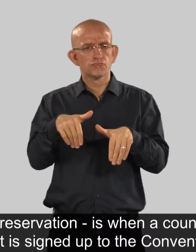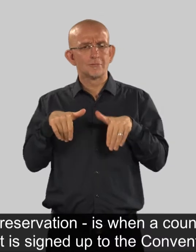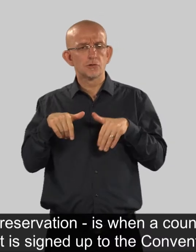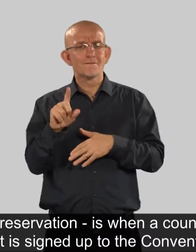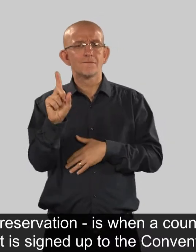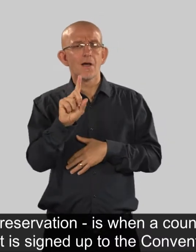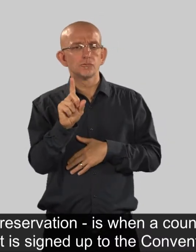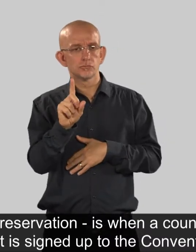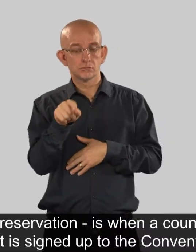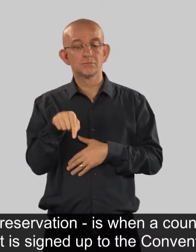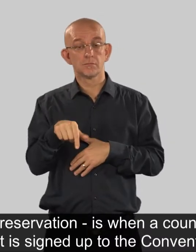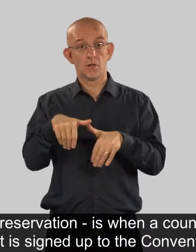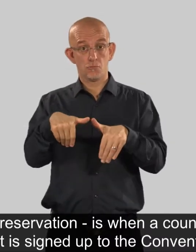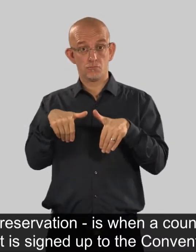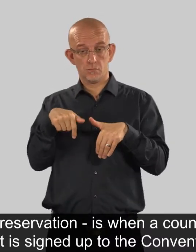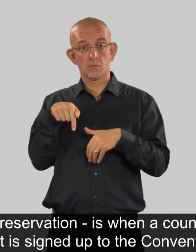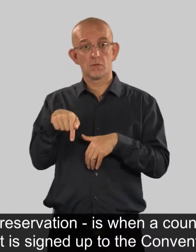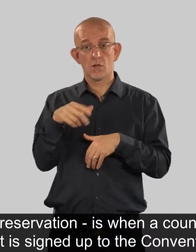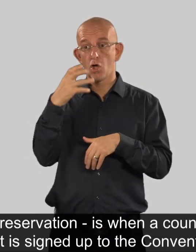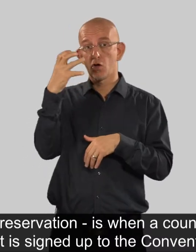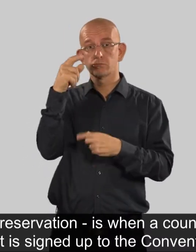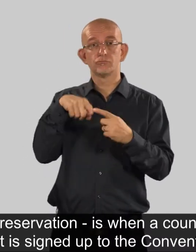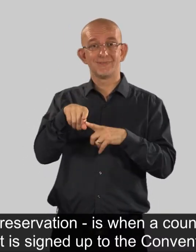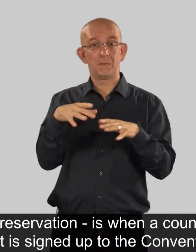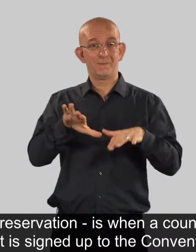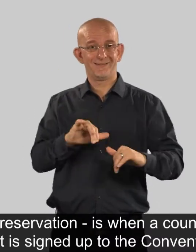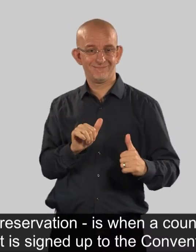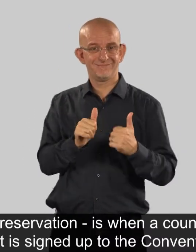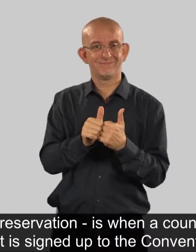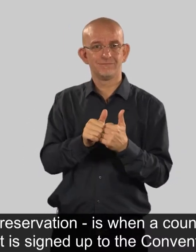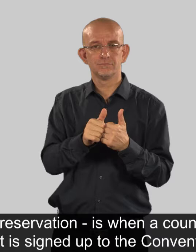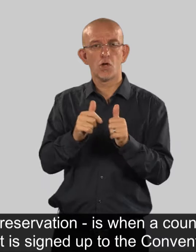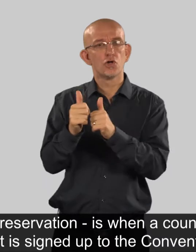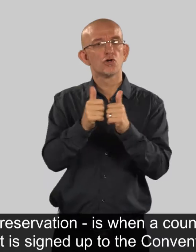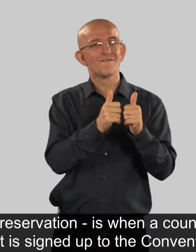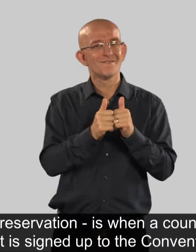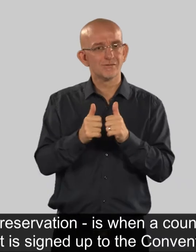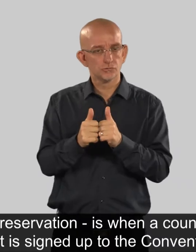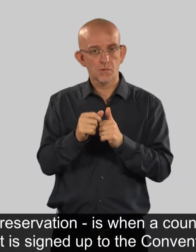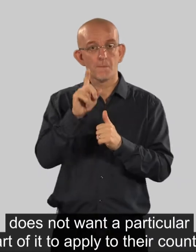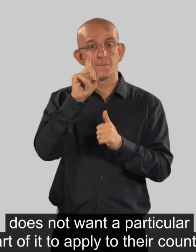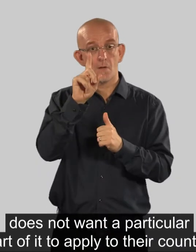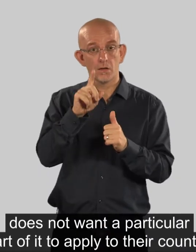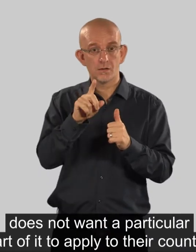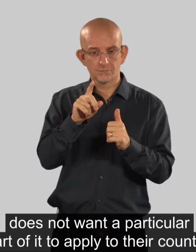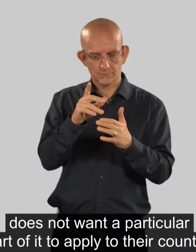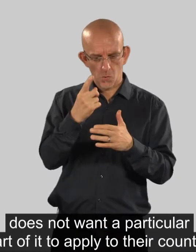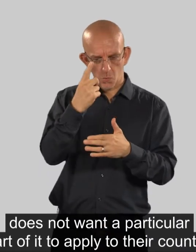A reservation is when a country that is signed up to the Convention does not want a particular part of